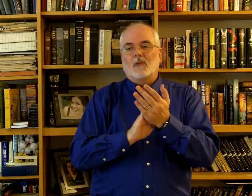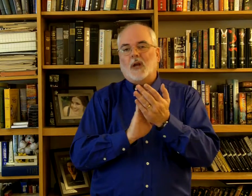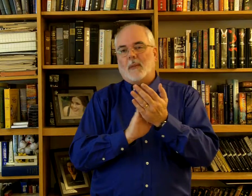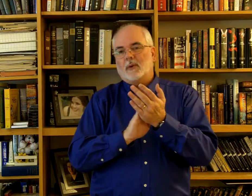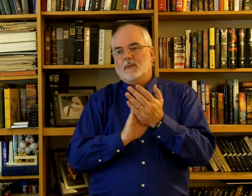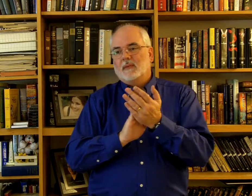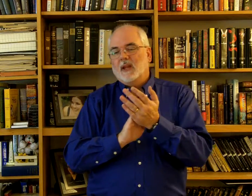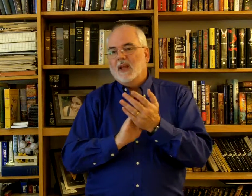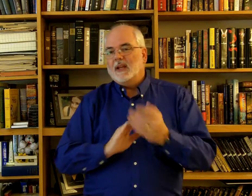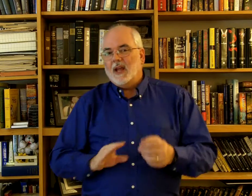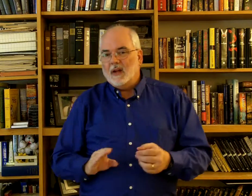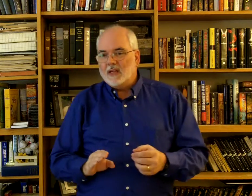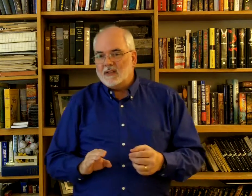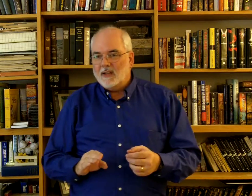clap. Now, it's not